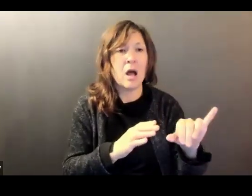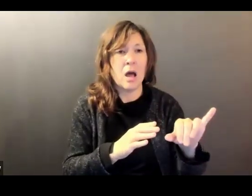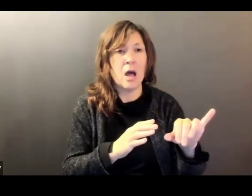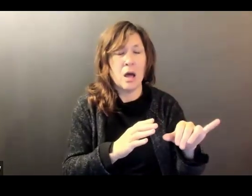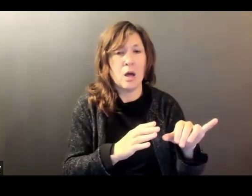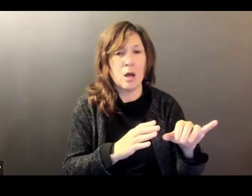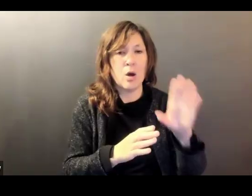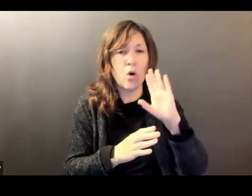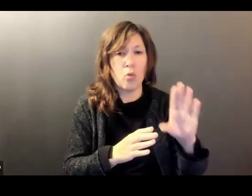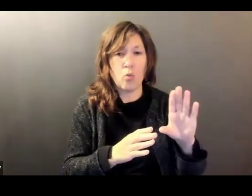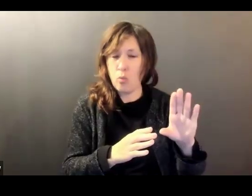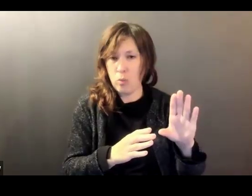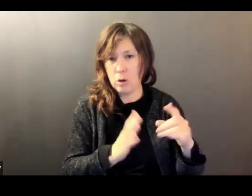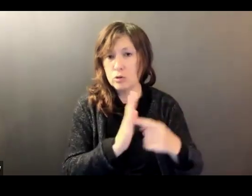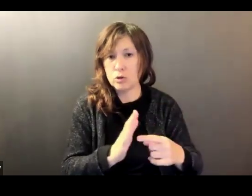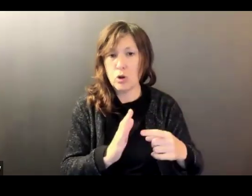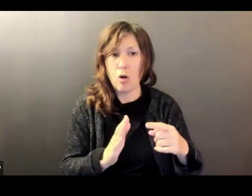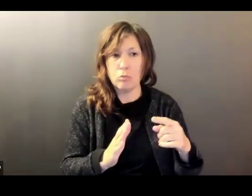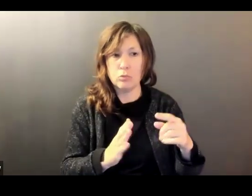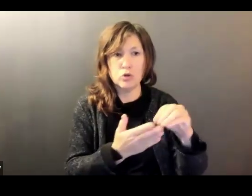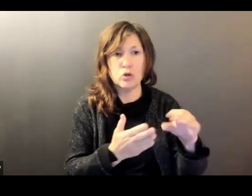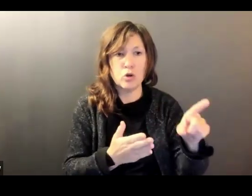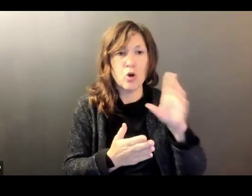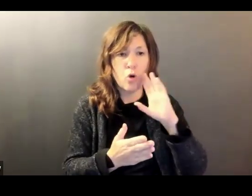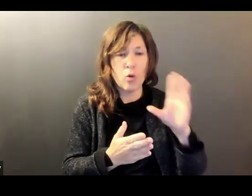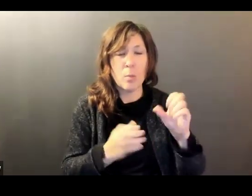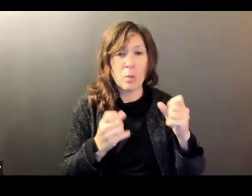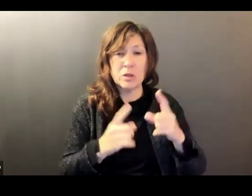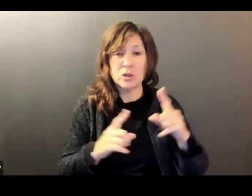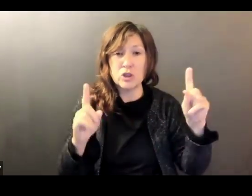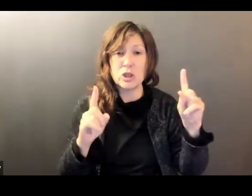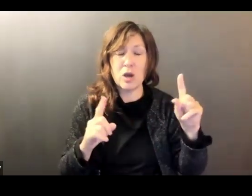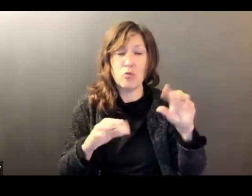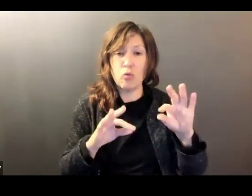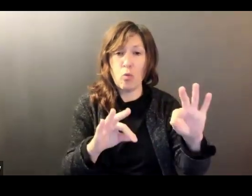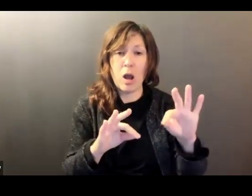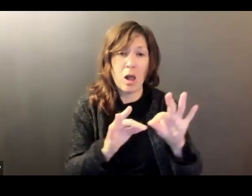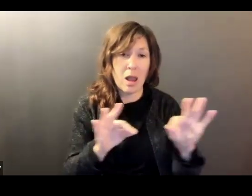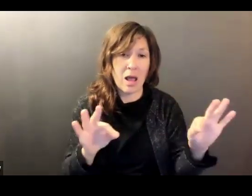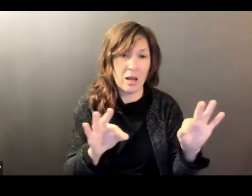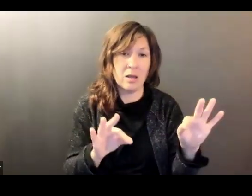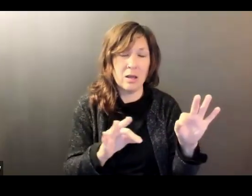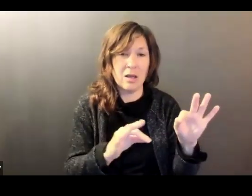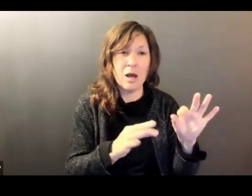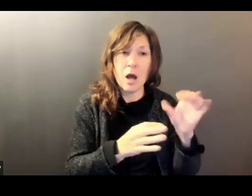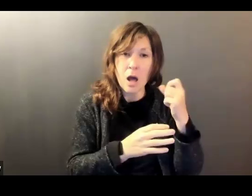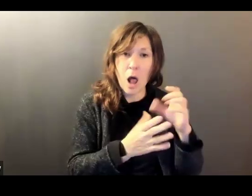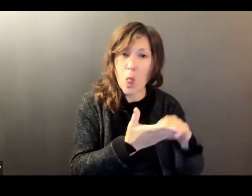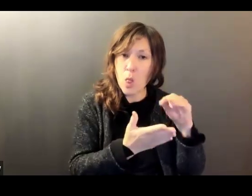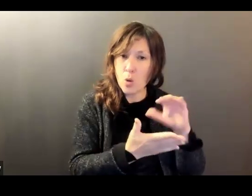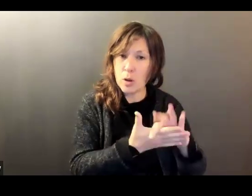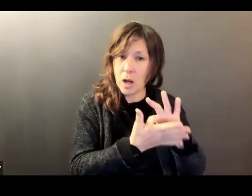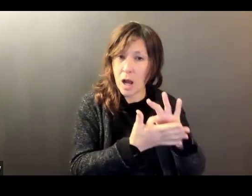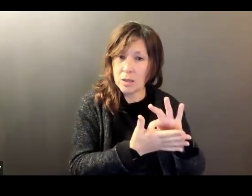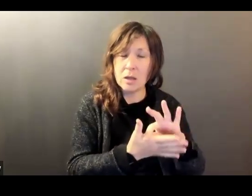students achieving or acquiring language through content. And so when our students start to become